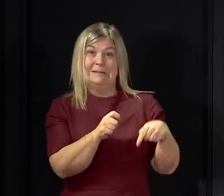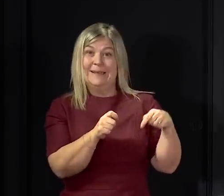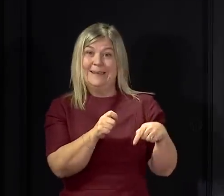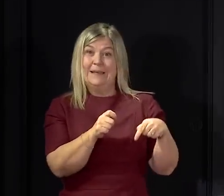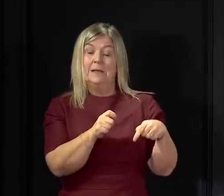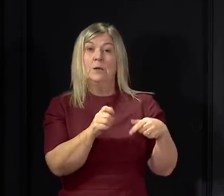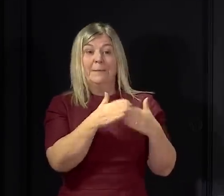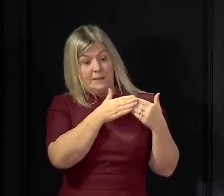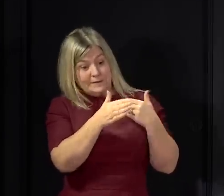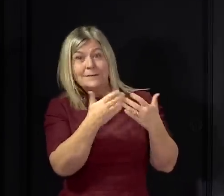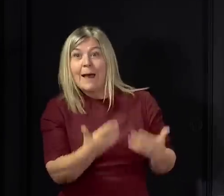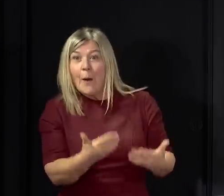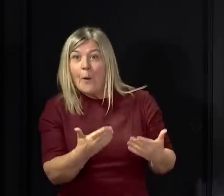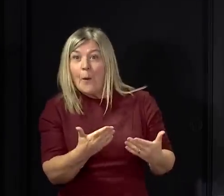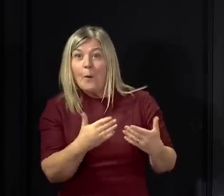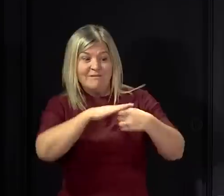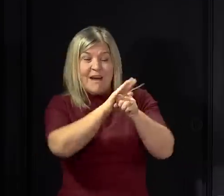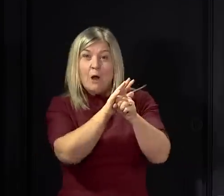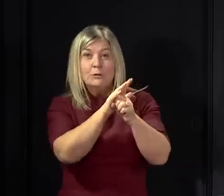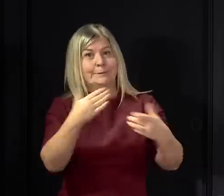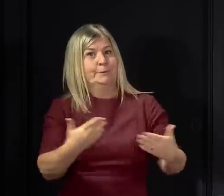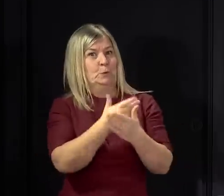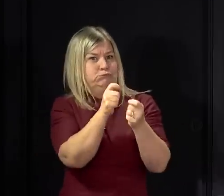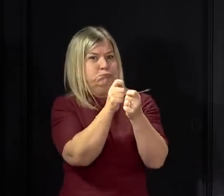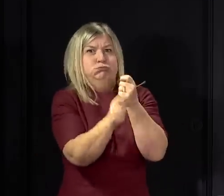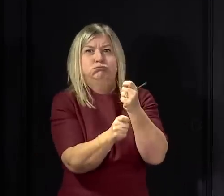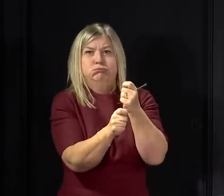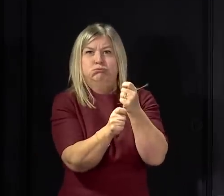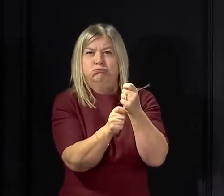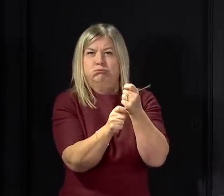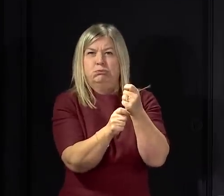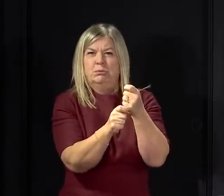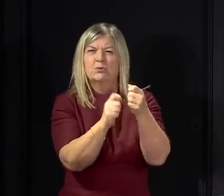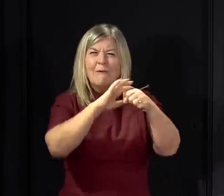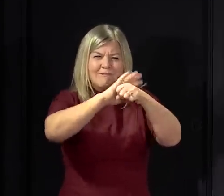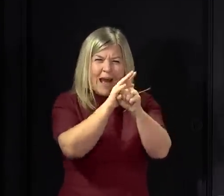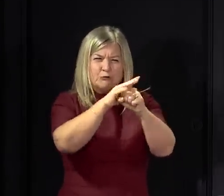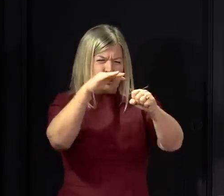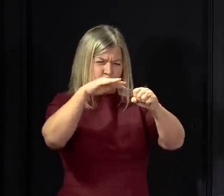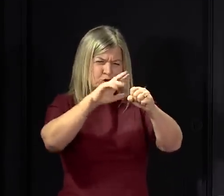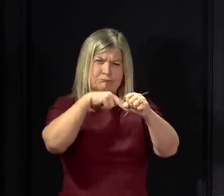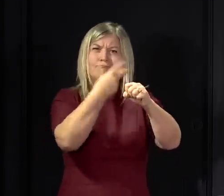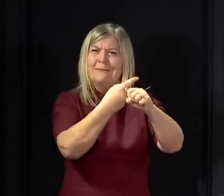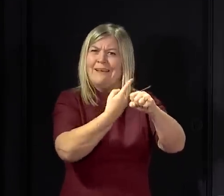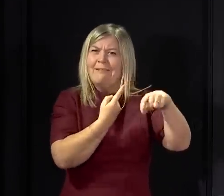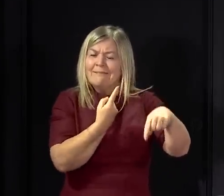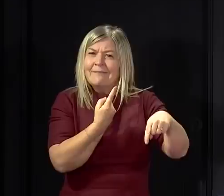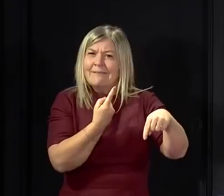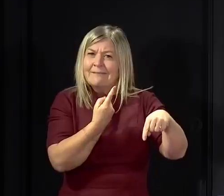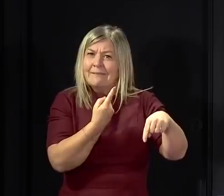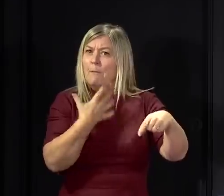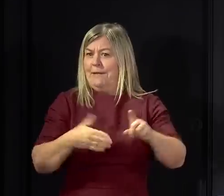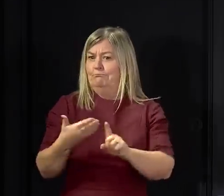been identified in the UK, and on Tuesday I advised Parliament that a small number of cases of that new strain had already